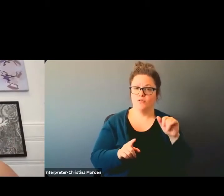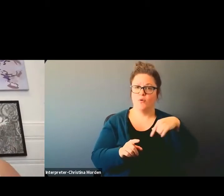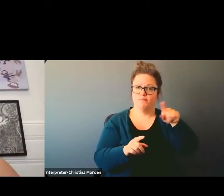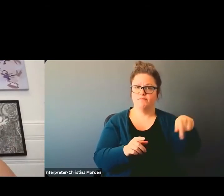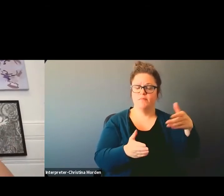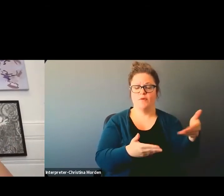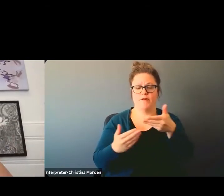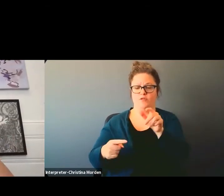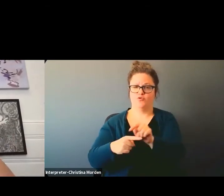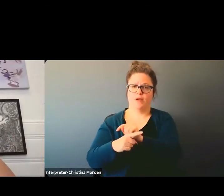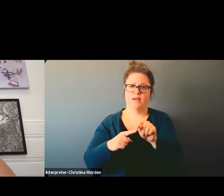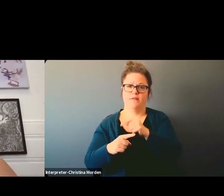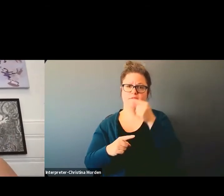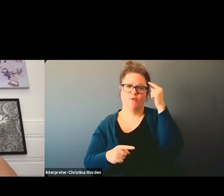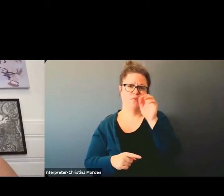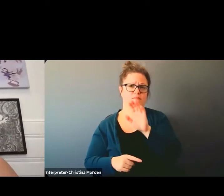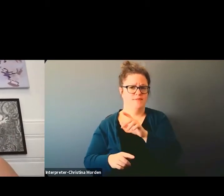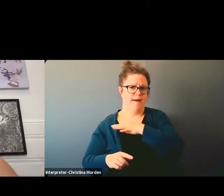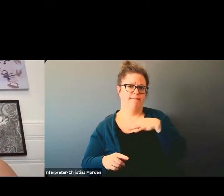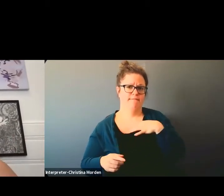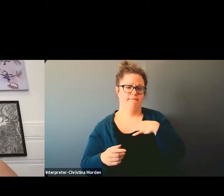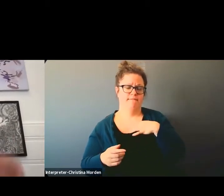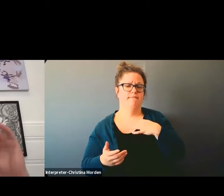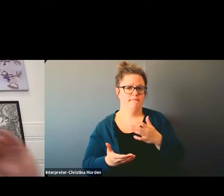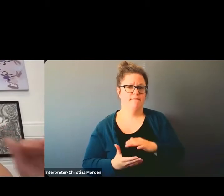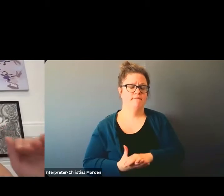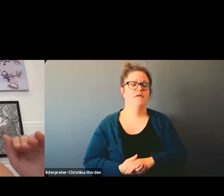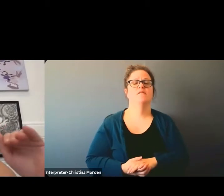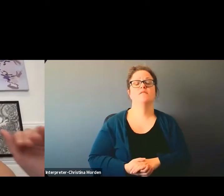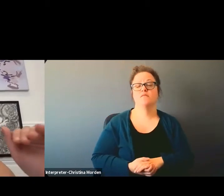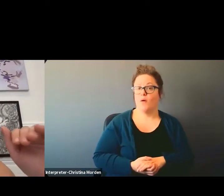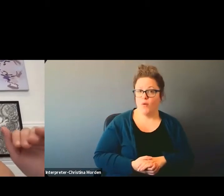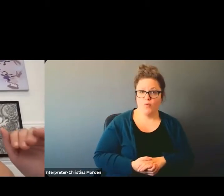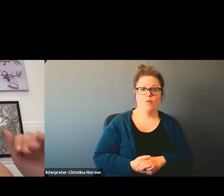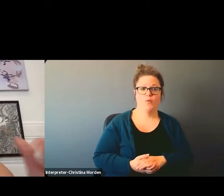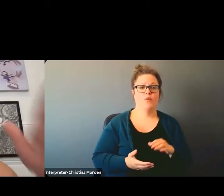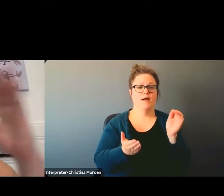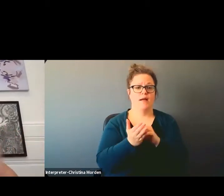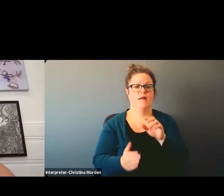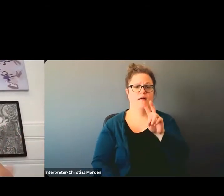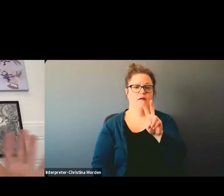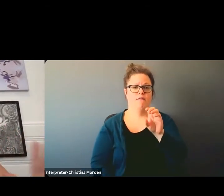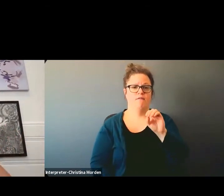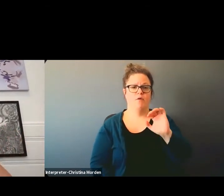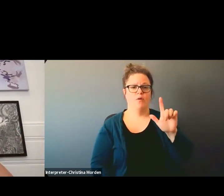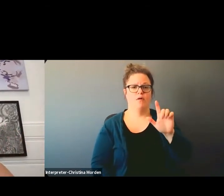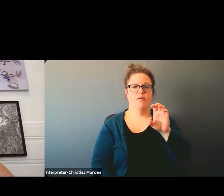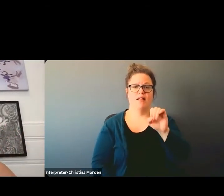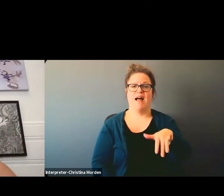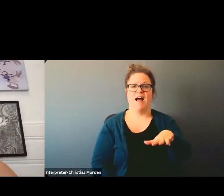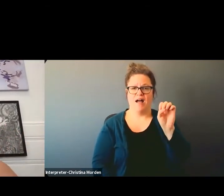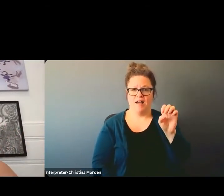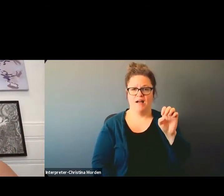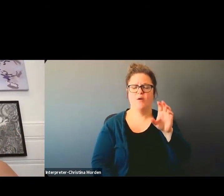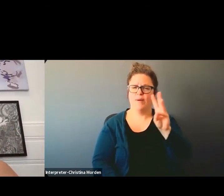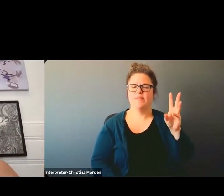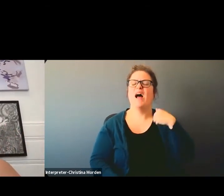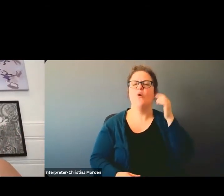that service on your own. Once again, the Vocal Eye website will be included in the resource handout.